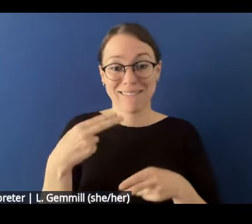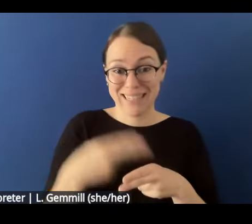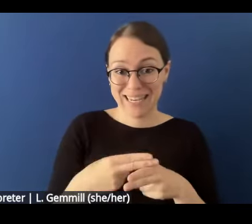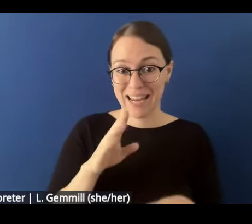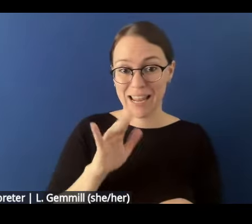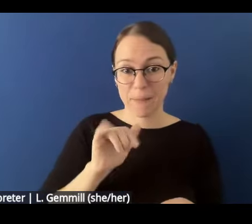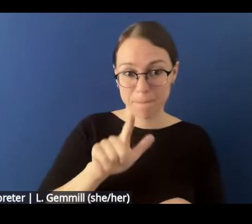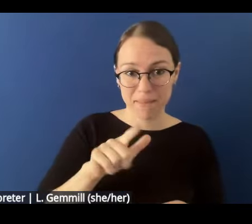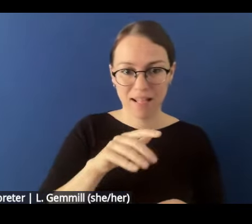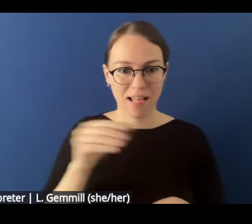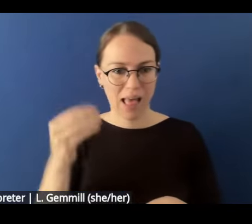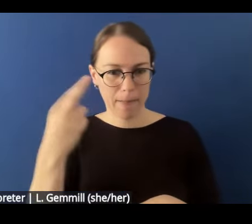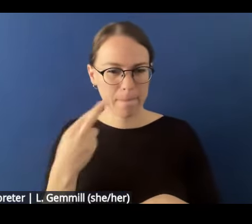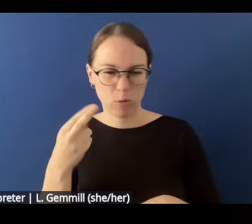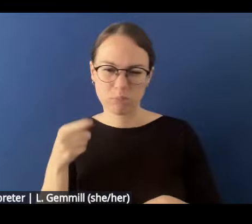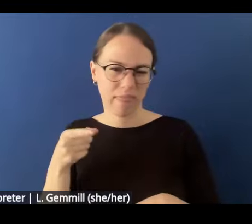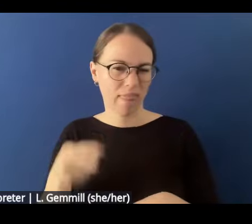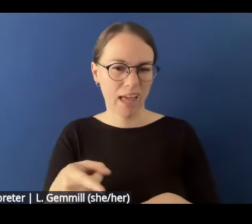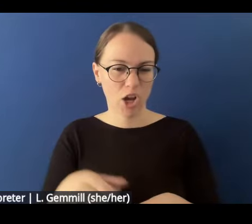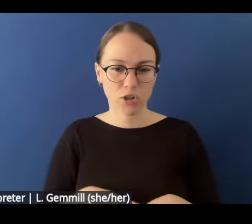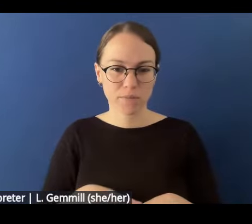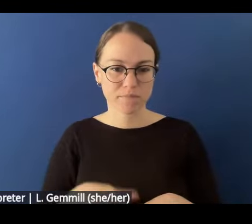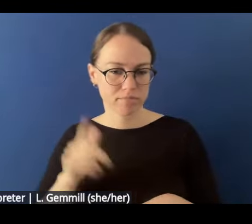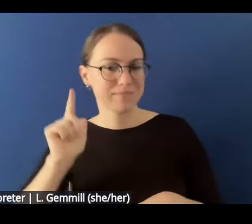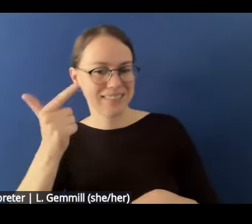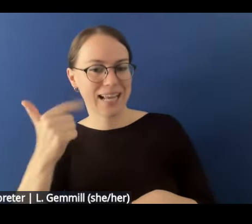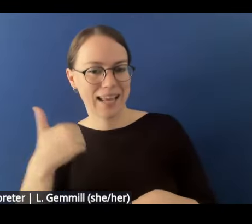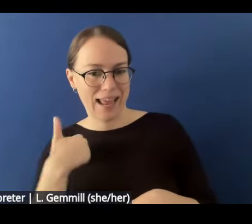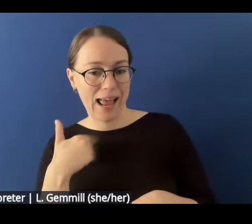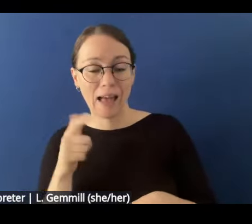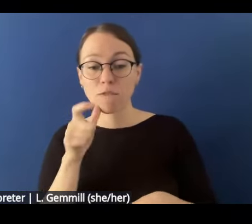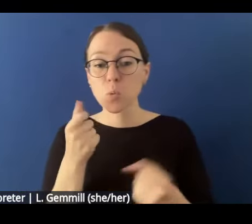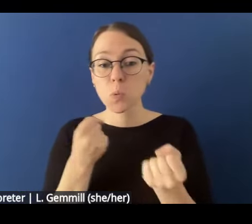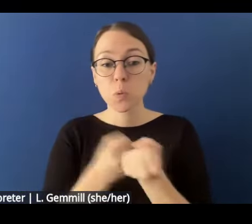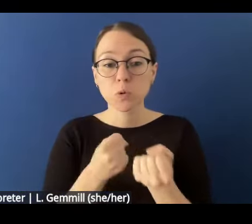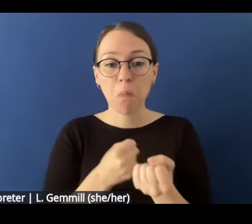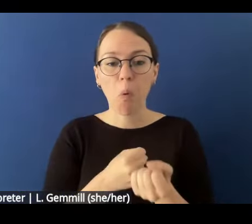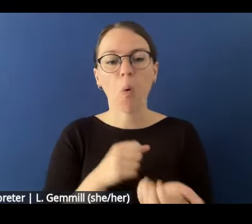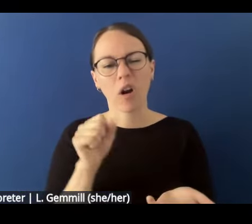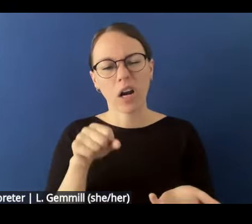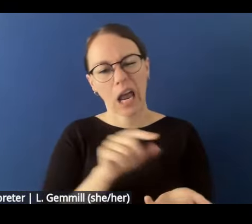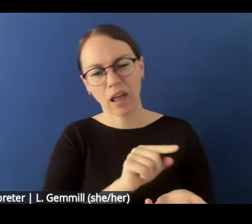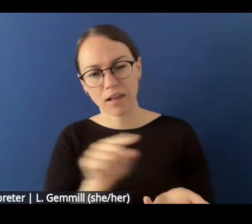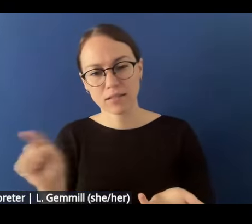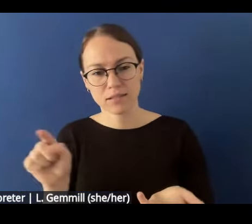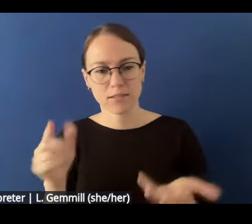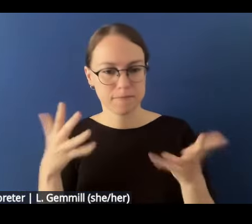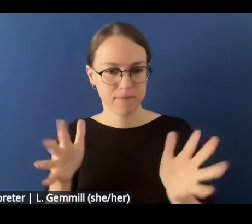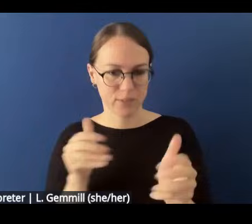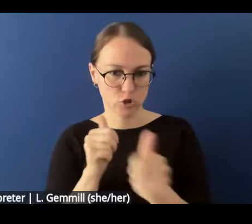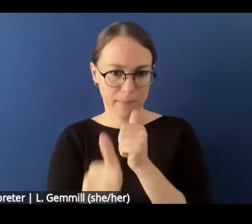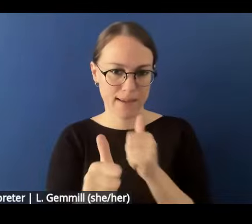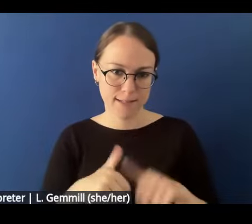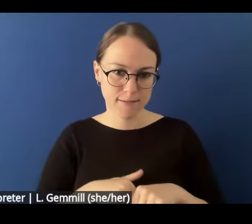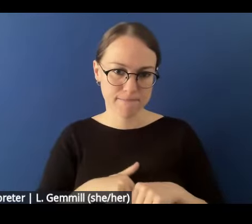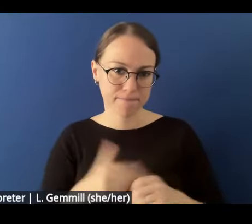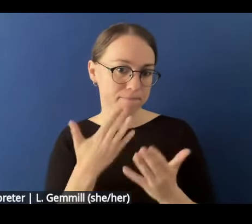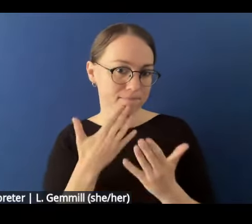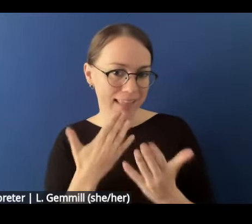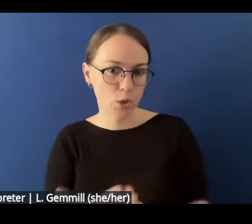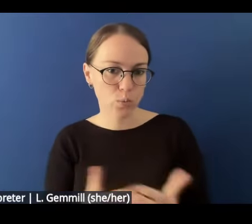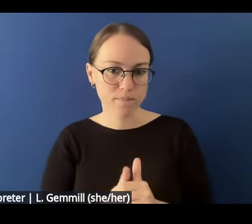Second. All in favor? Aye. Aye. Motion passes. Thank you. Thank you,